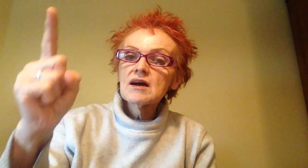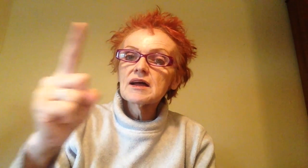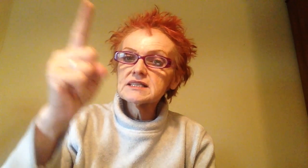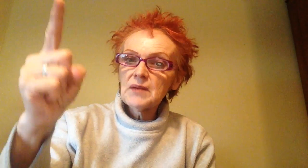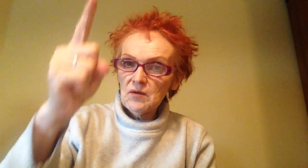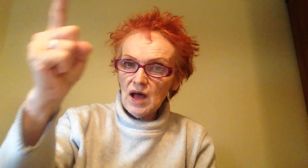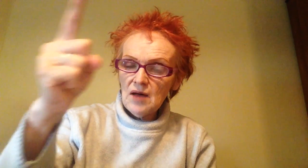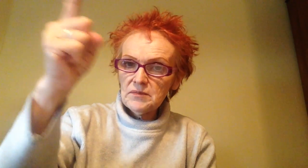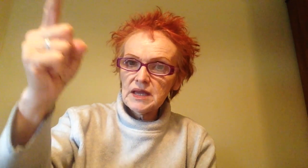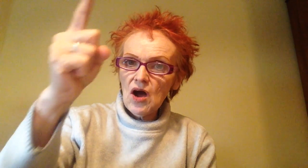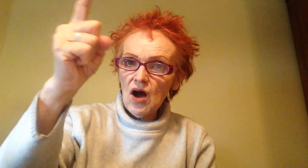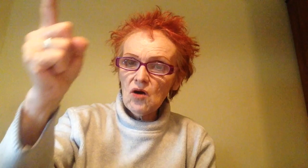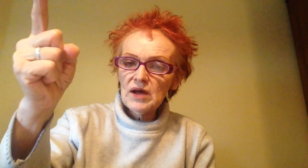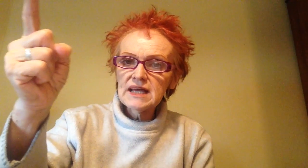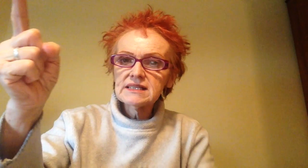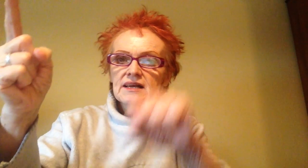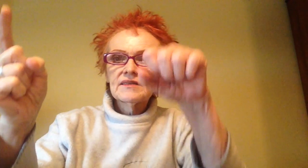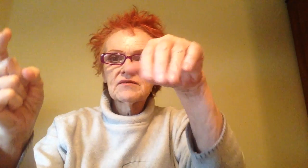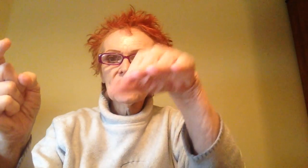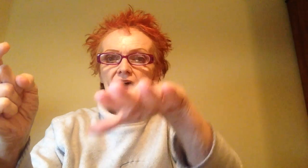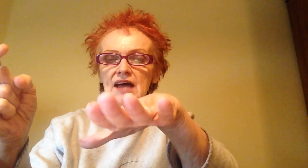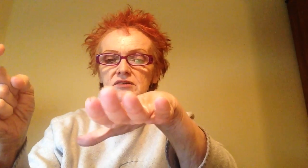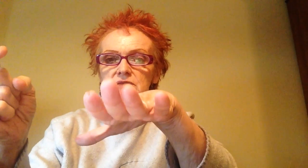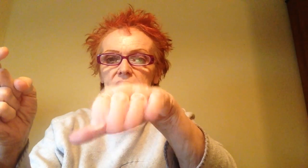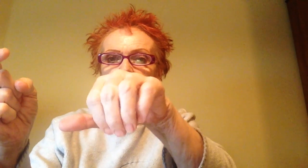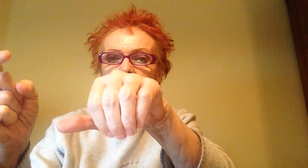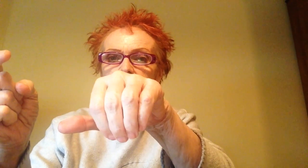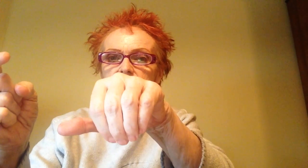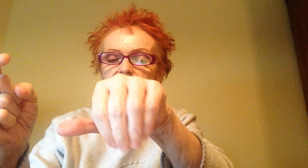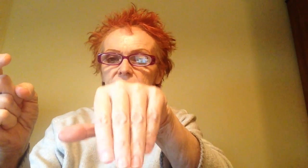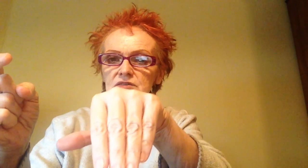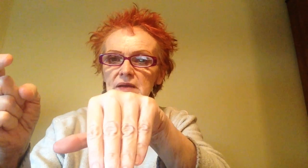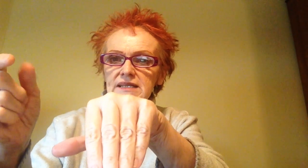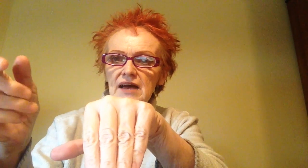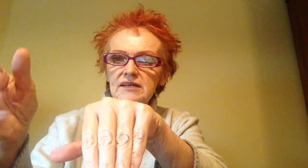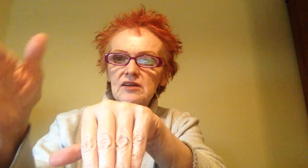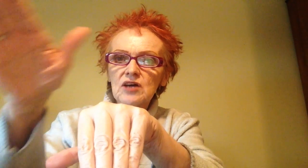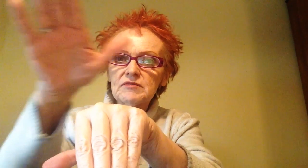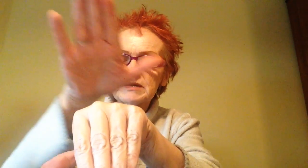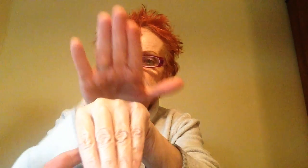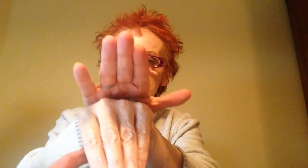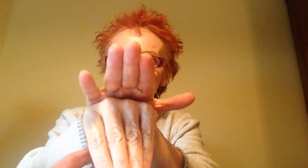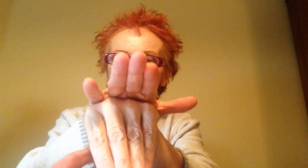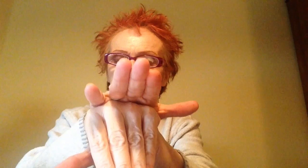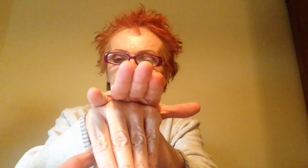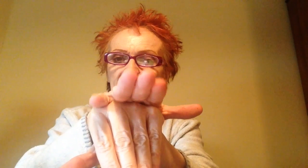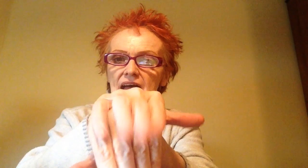and spiral up, be always. Then for at, you need one hand with fingers bent down, and then on top of it place the other fingers.